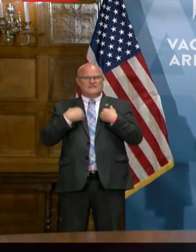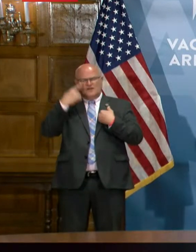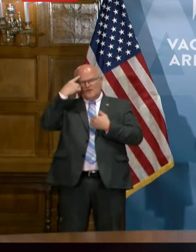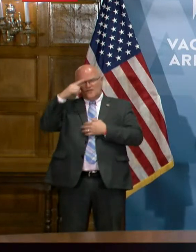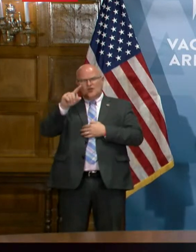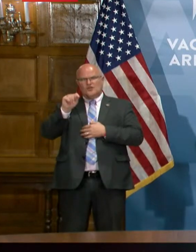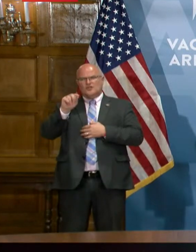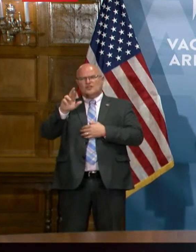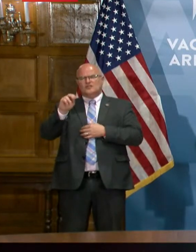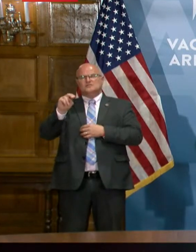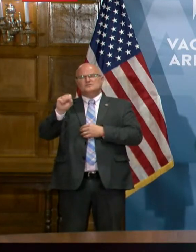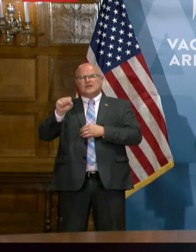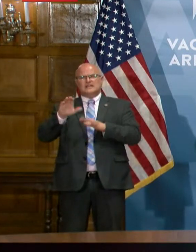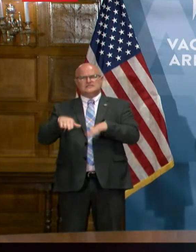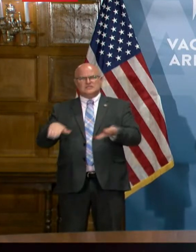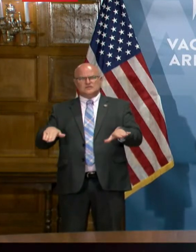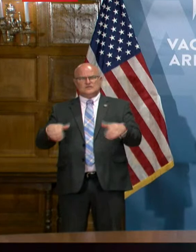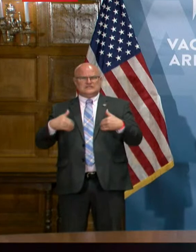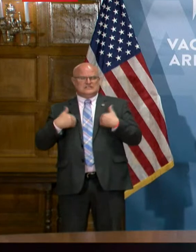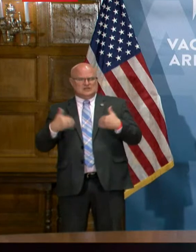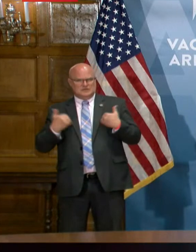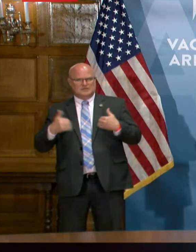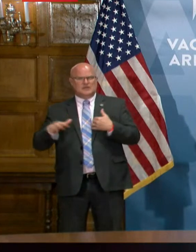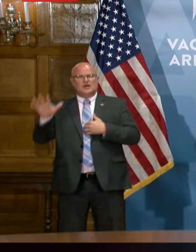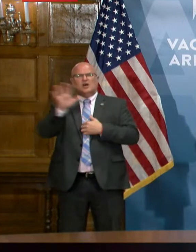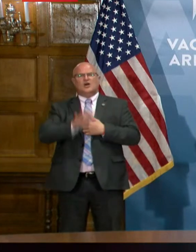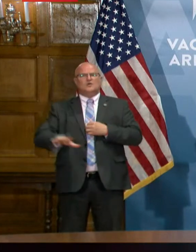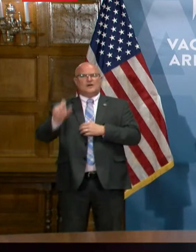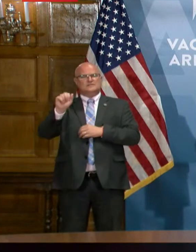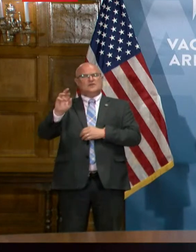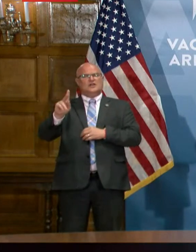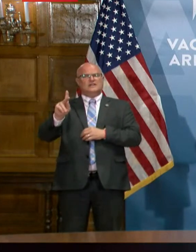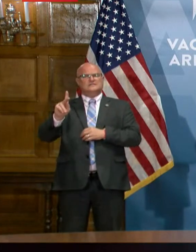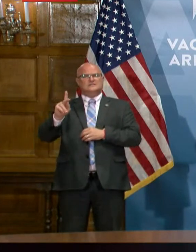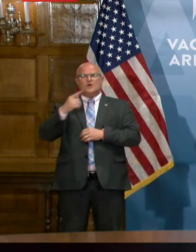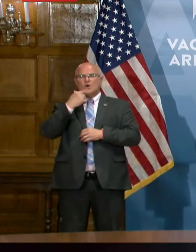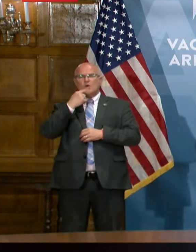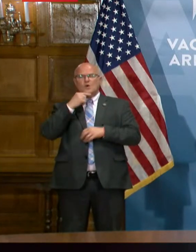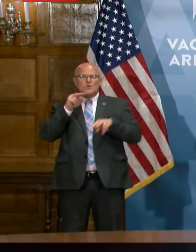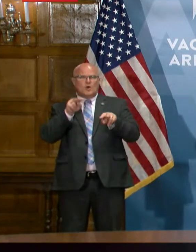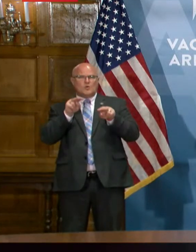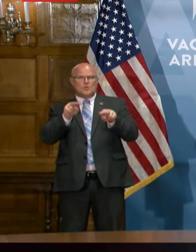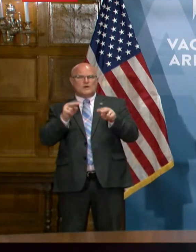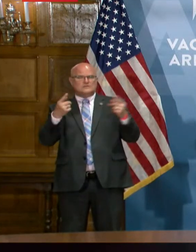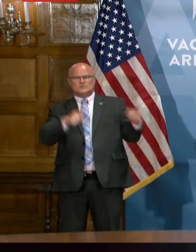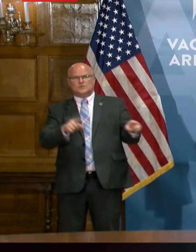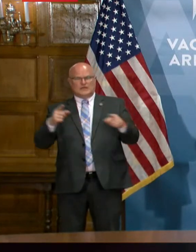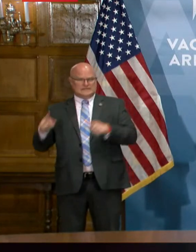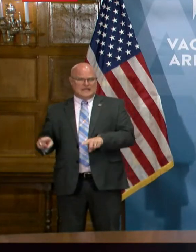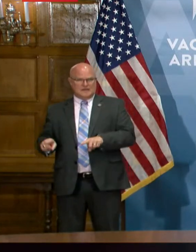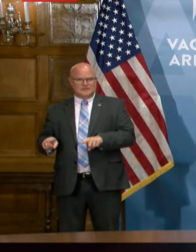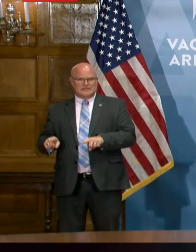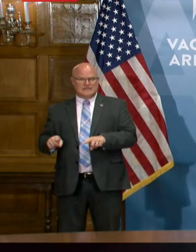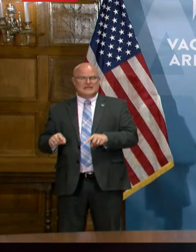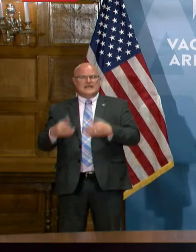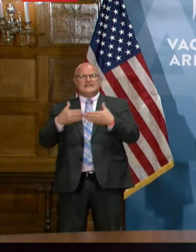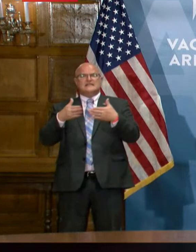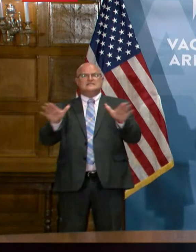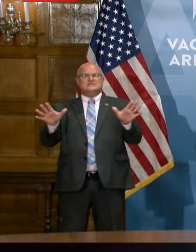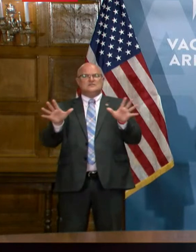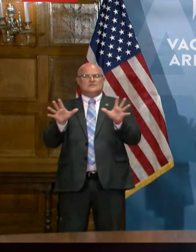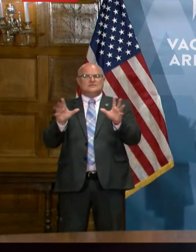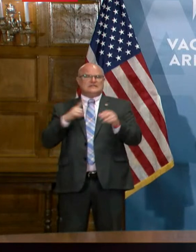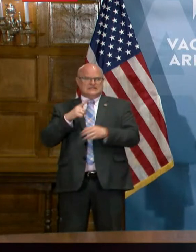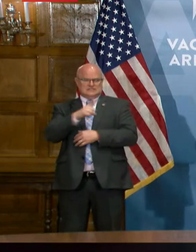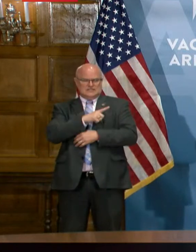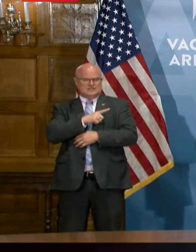trans children, teens, and young people across Arkansas who are watching what's happening in the General